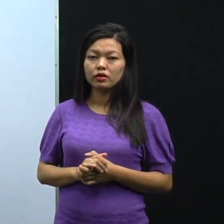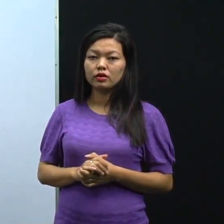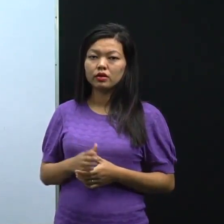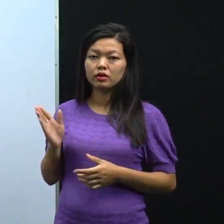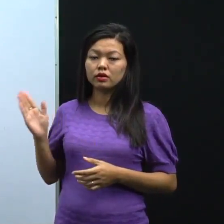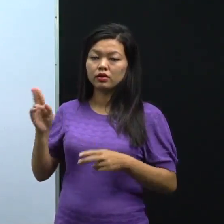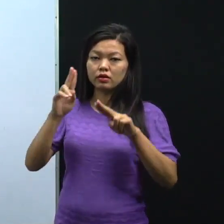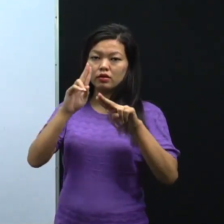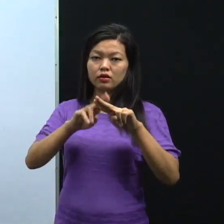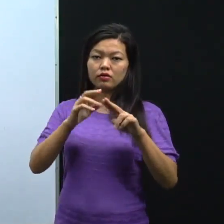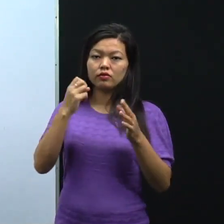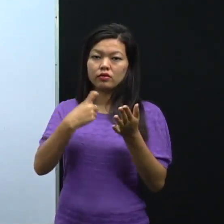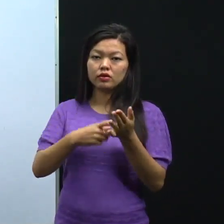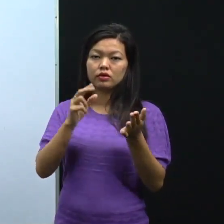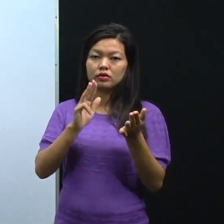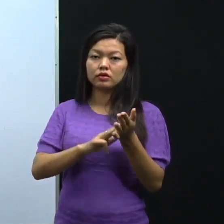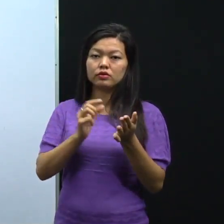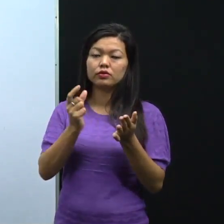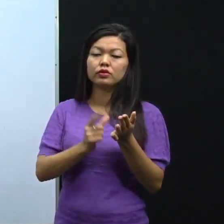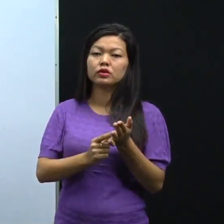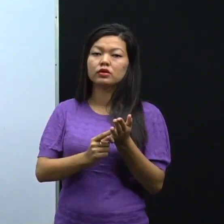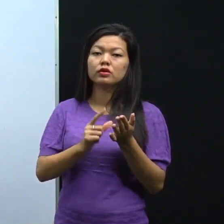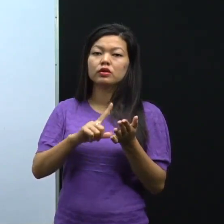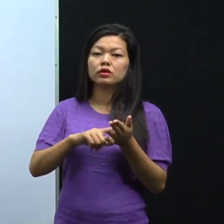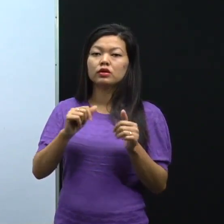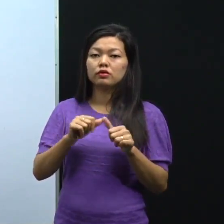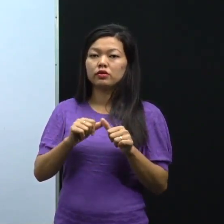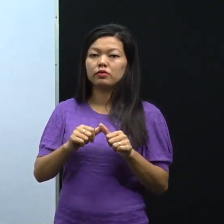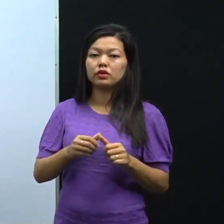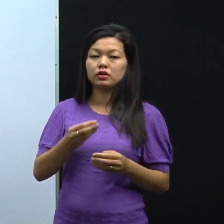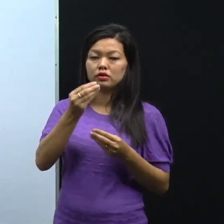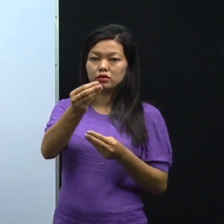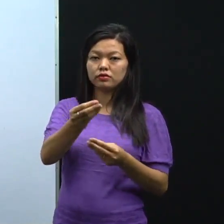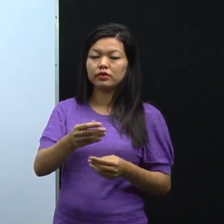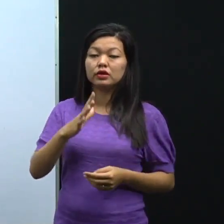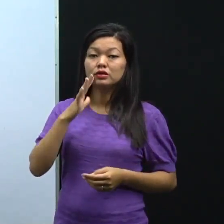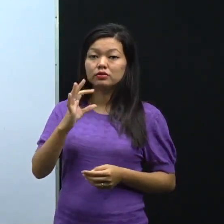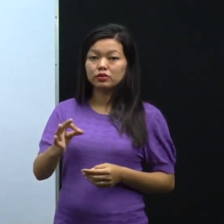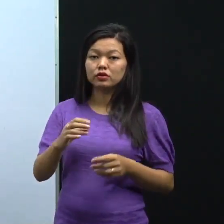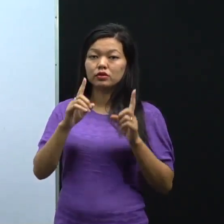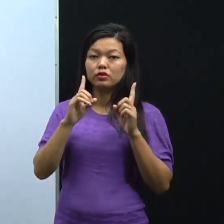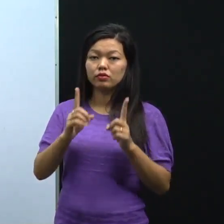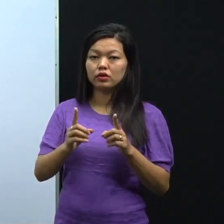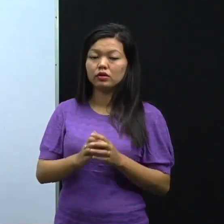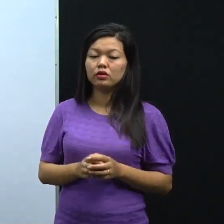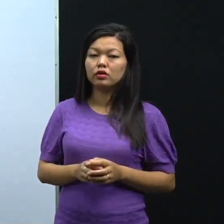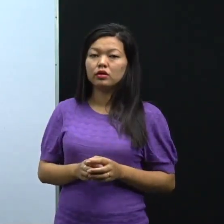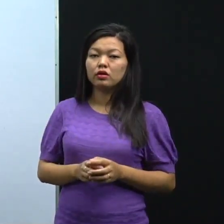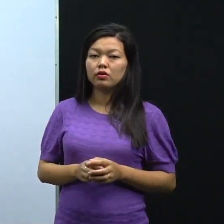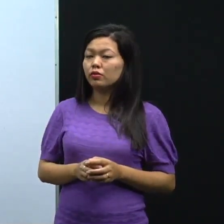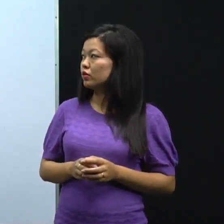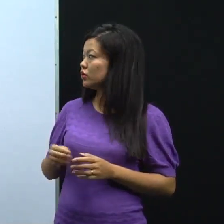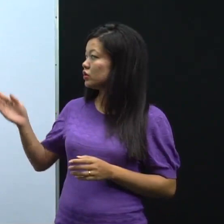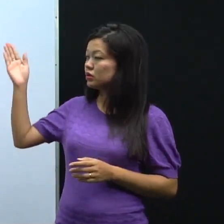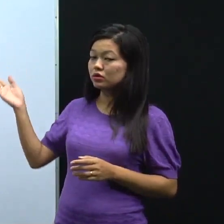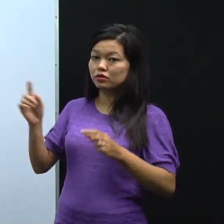want to give you, and this formula is important. Clear? This formula is important because we'll be solving these two